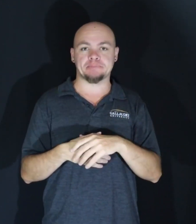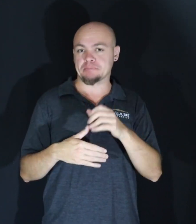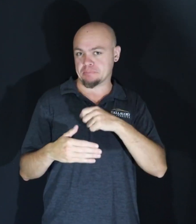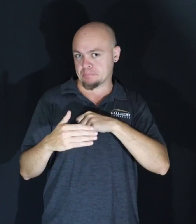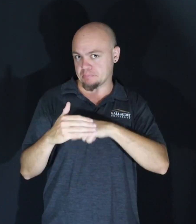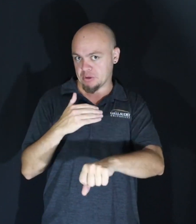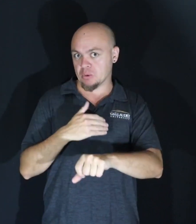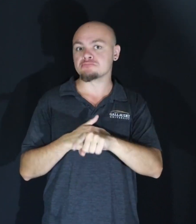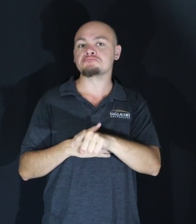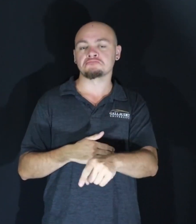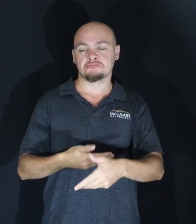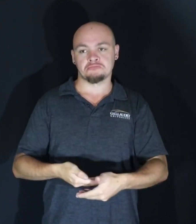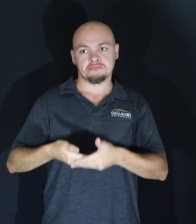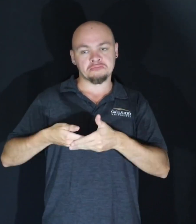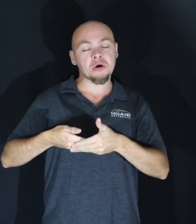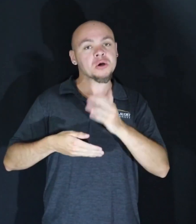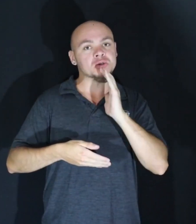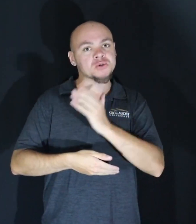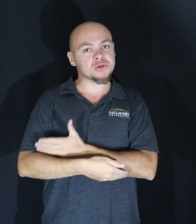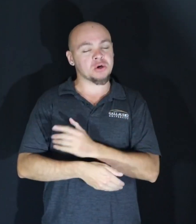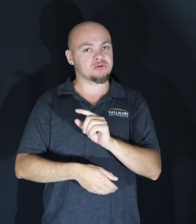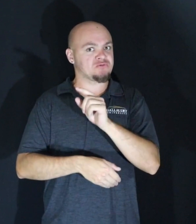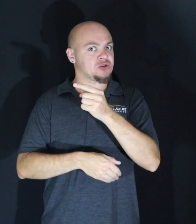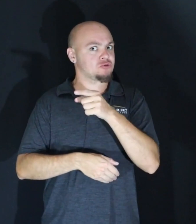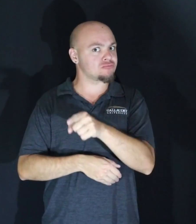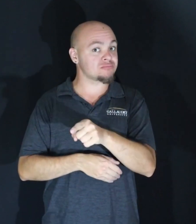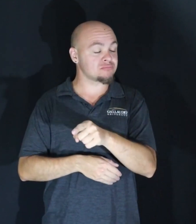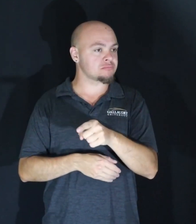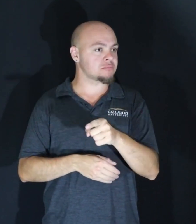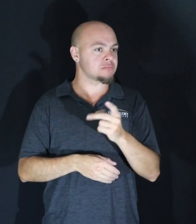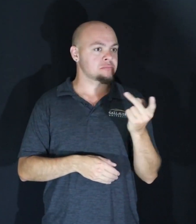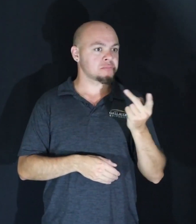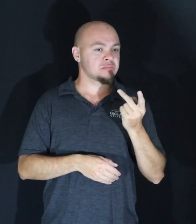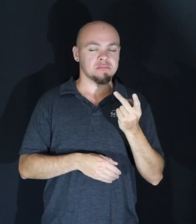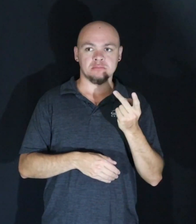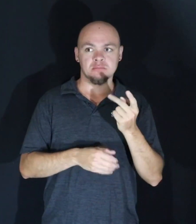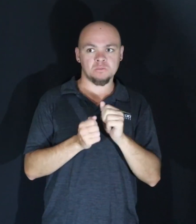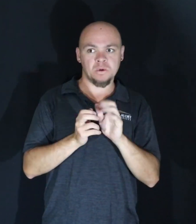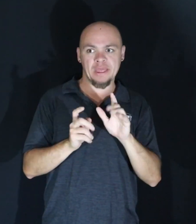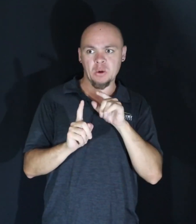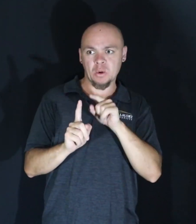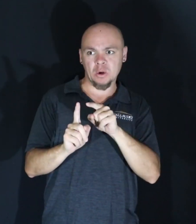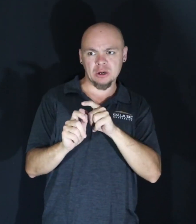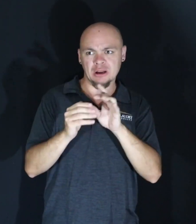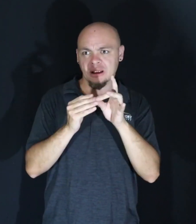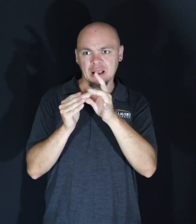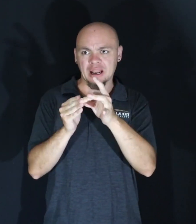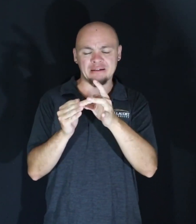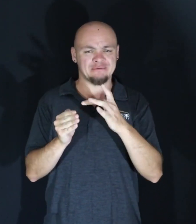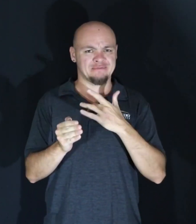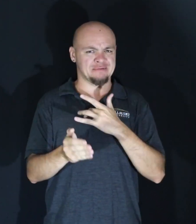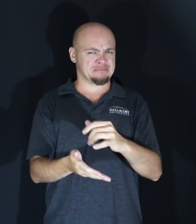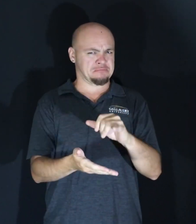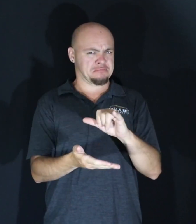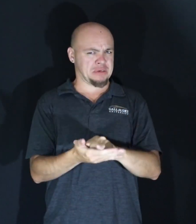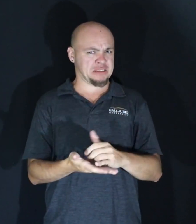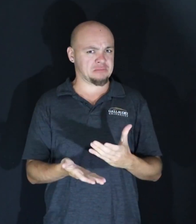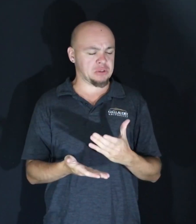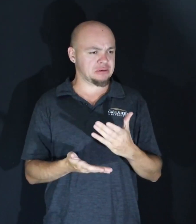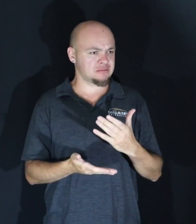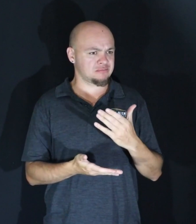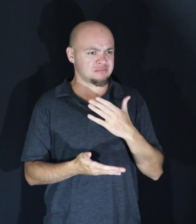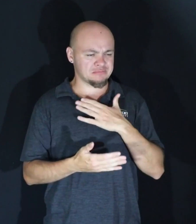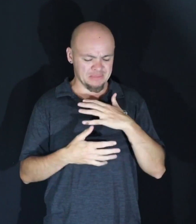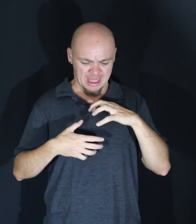It felt unimaginable that we would be continuing our lives without her setting the pace. I found it difficult to find a place for